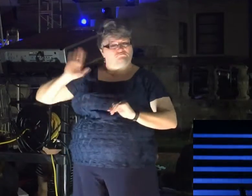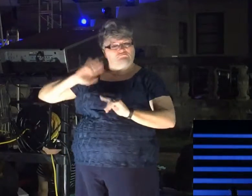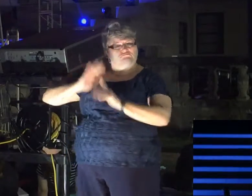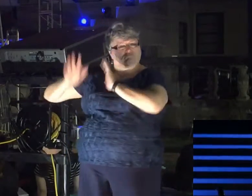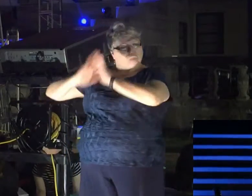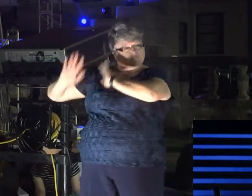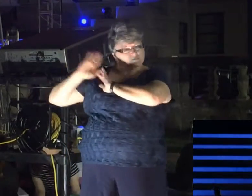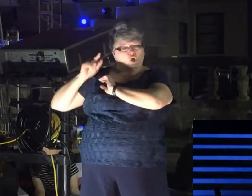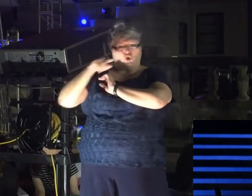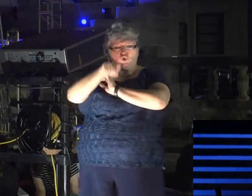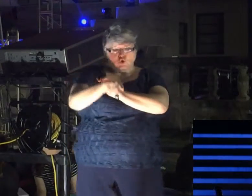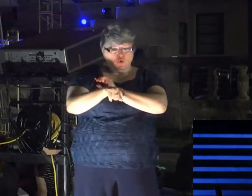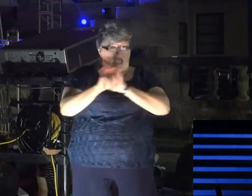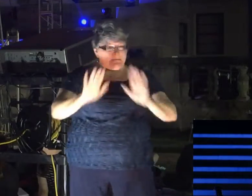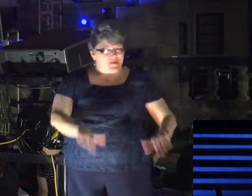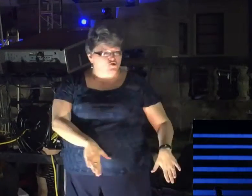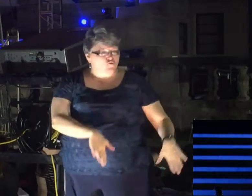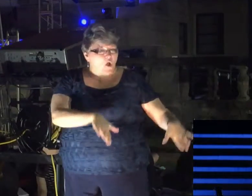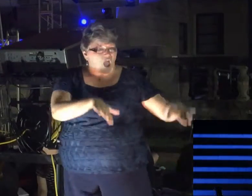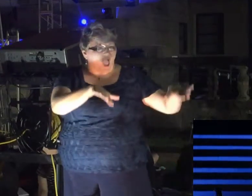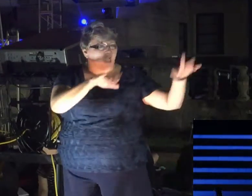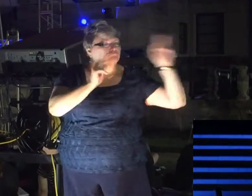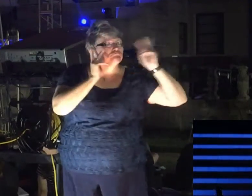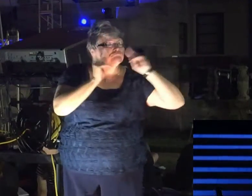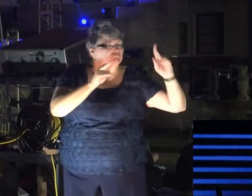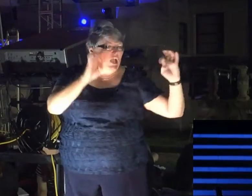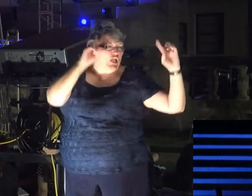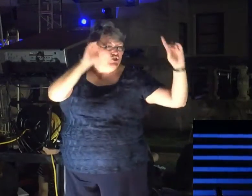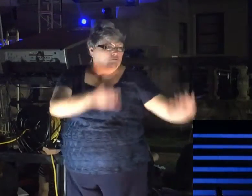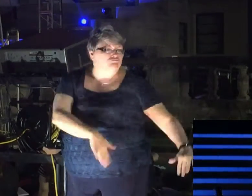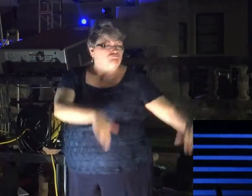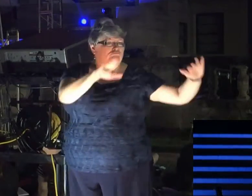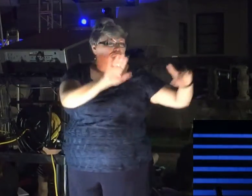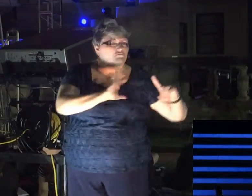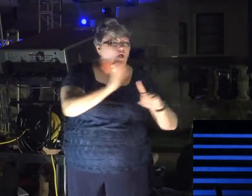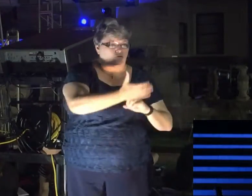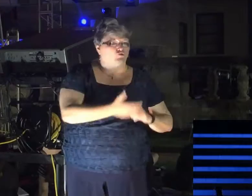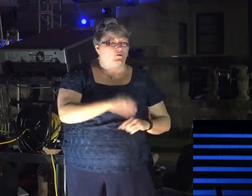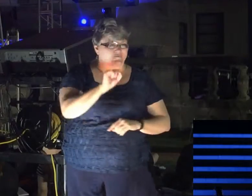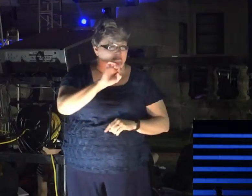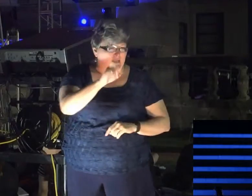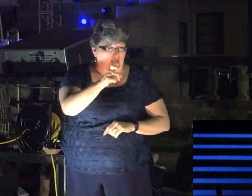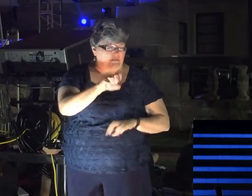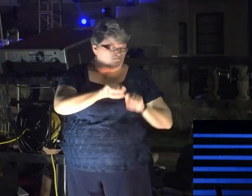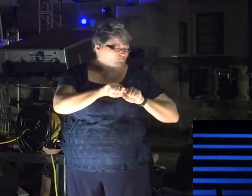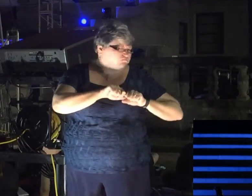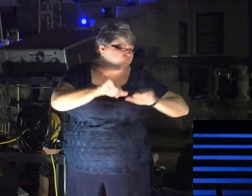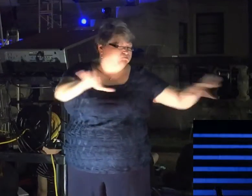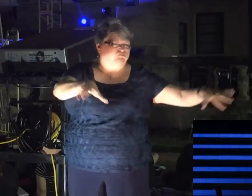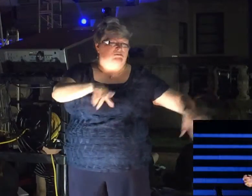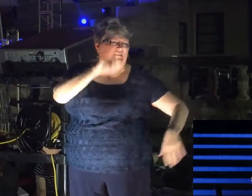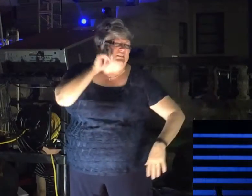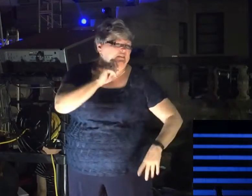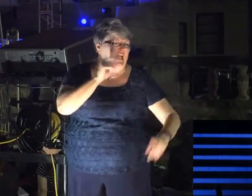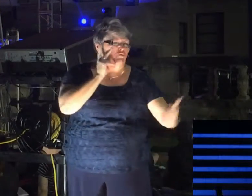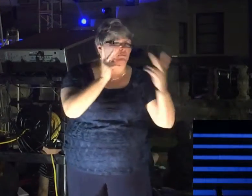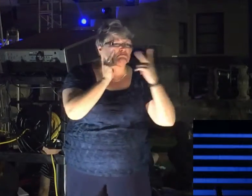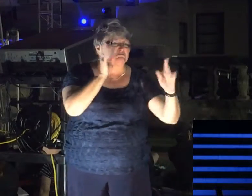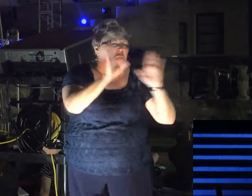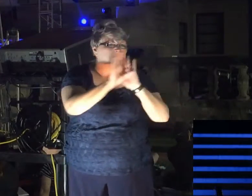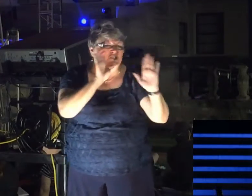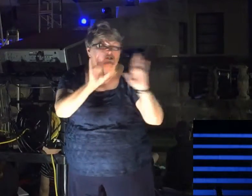that's preceded you in this country, you have been raised on it and educated by it. A proliferation